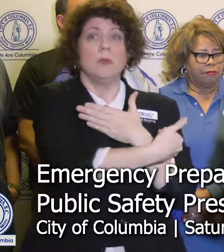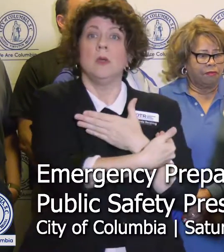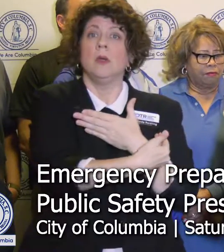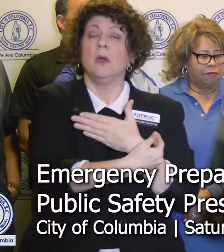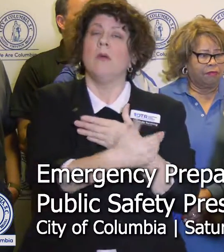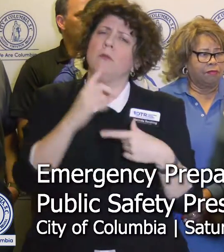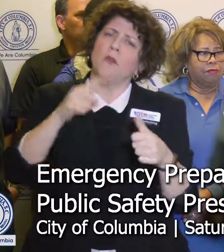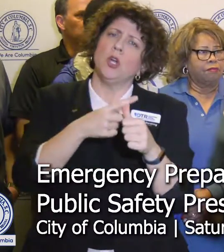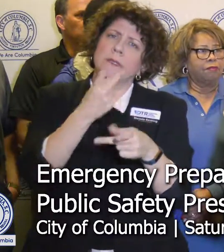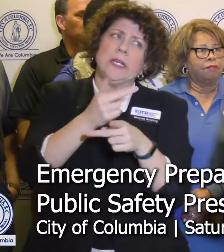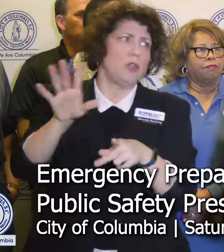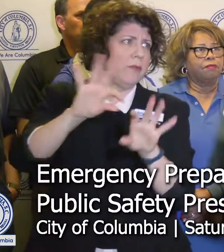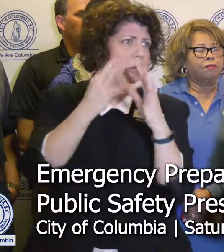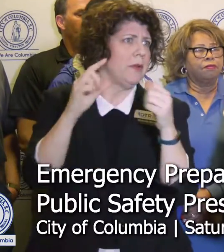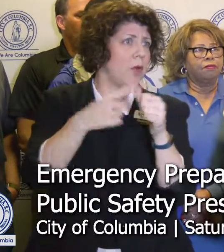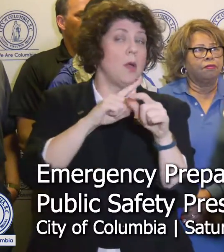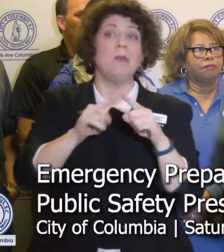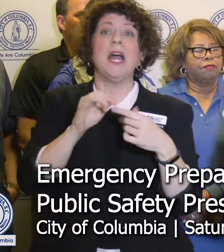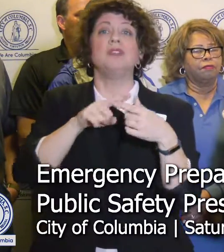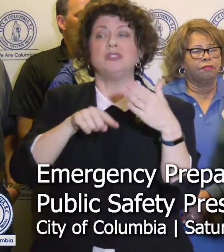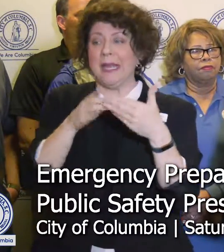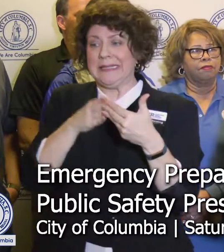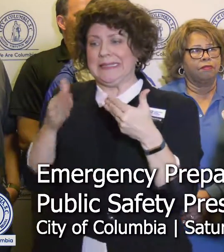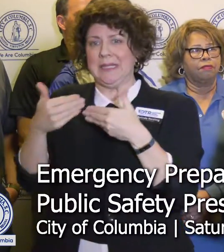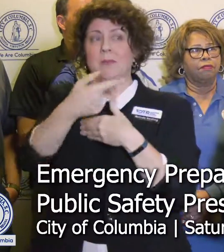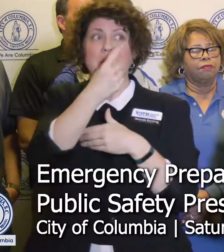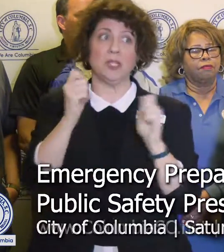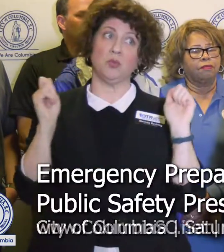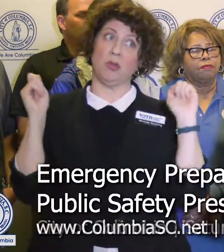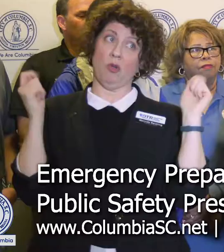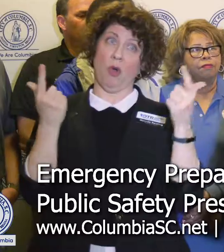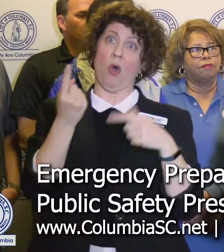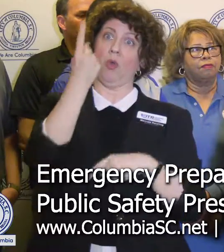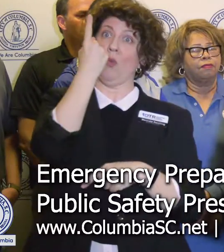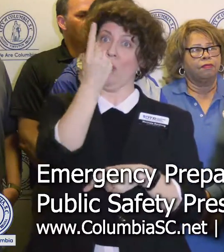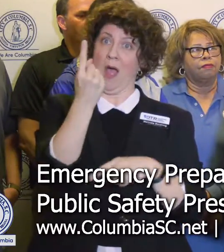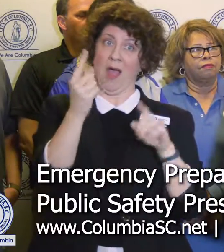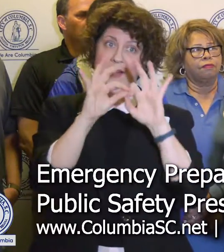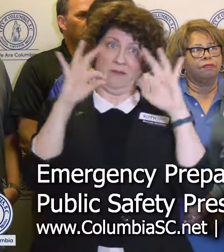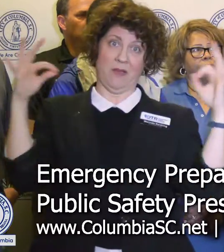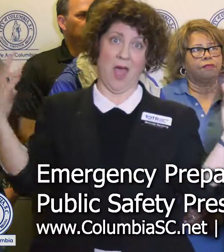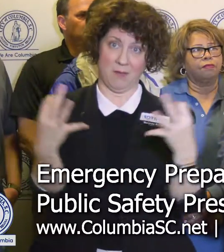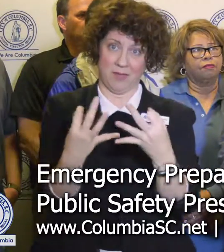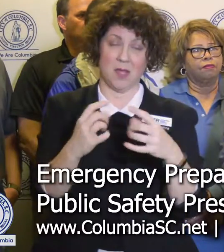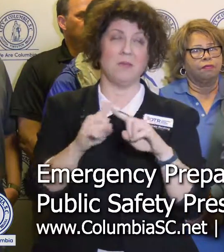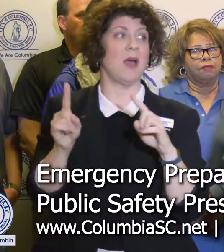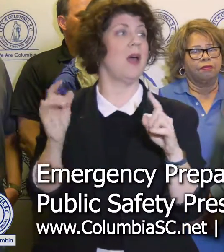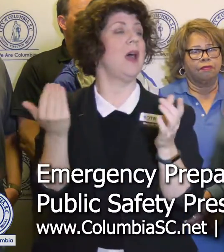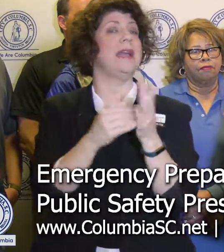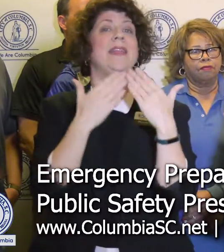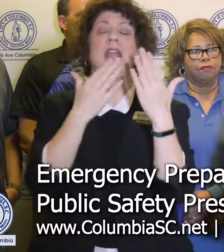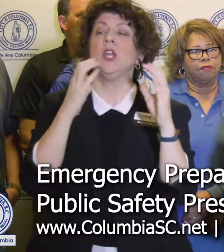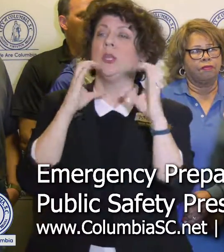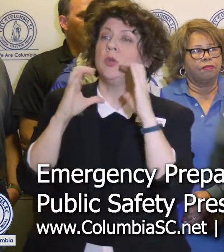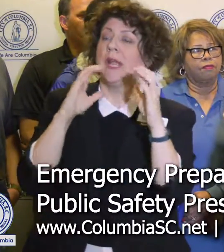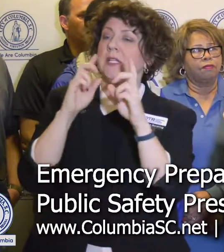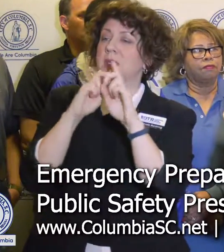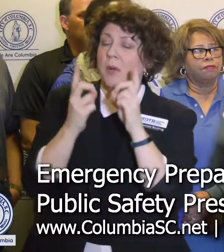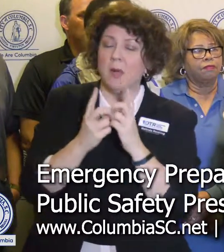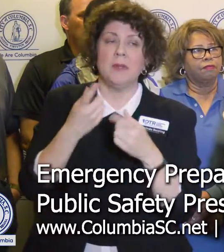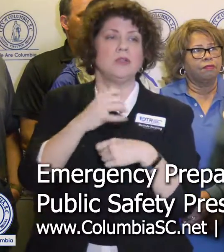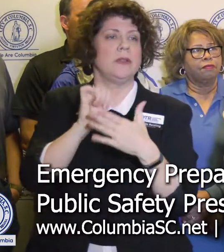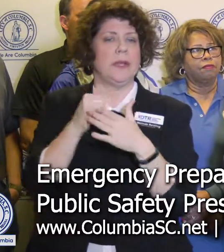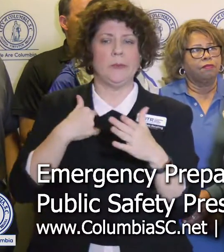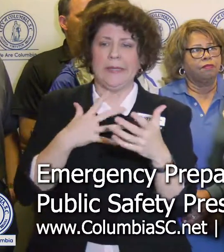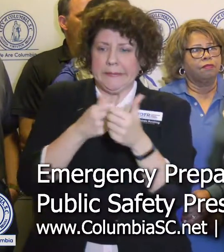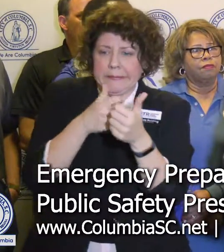you've taken care of your family, please do so to remember that we are all one family. Special thanks to our communications department for making sure that we stay